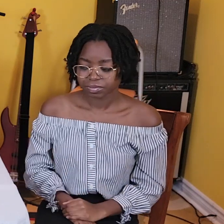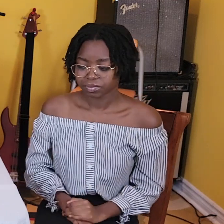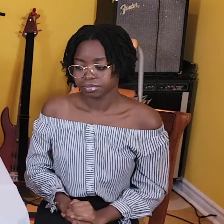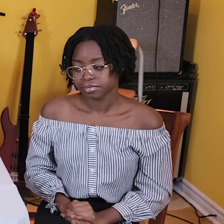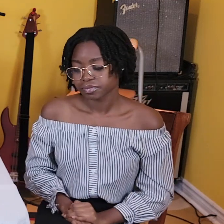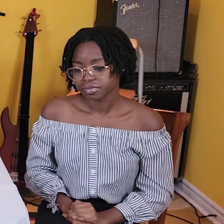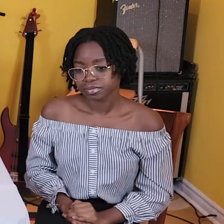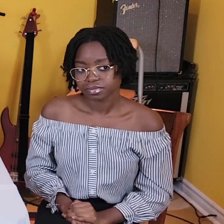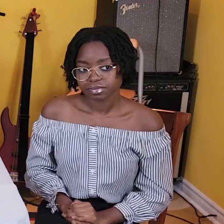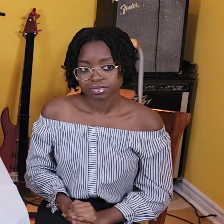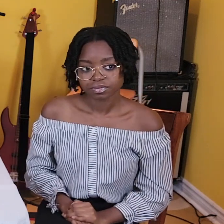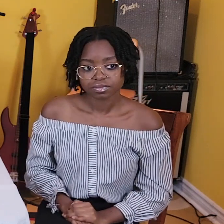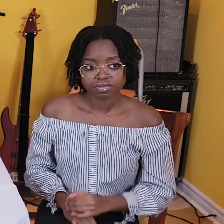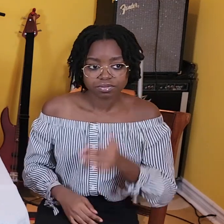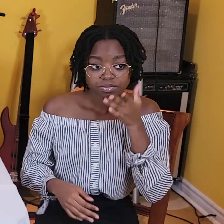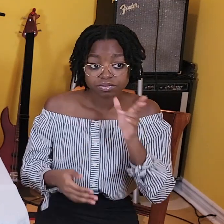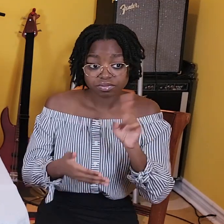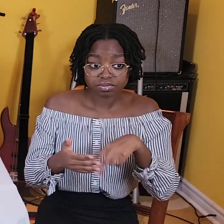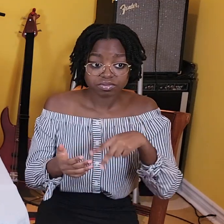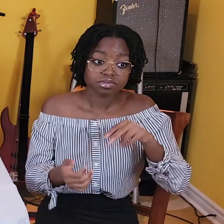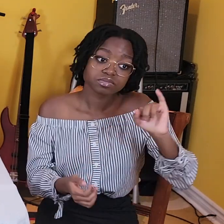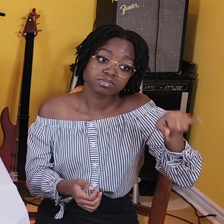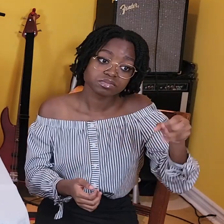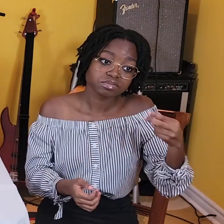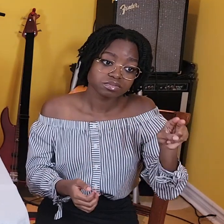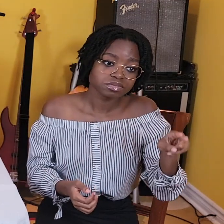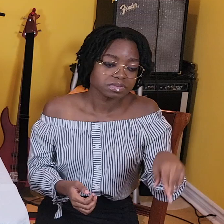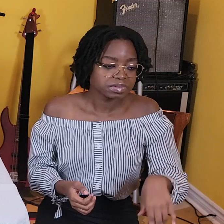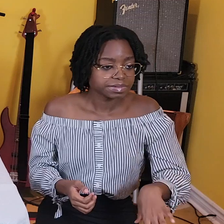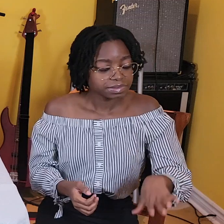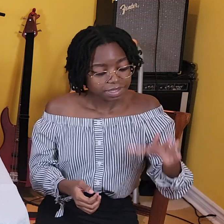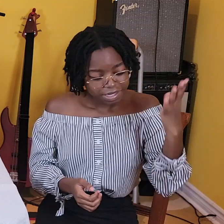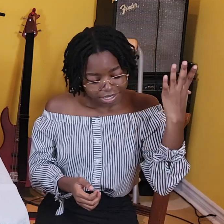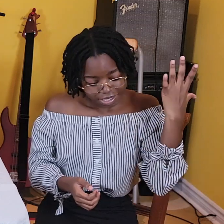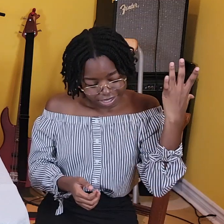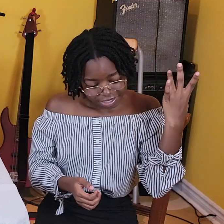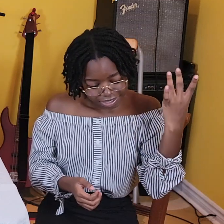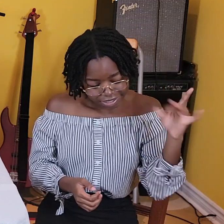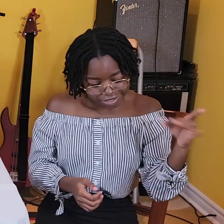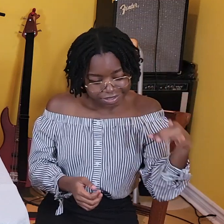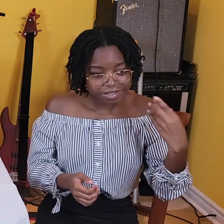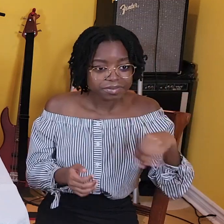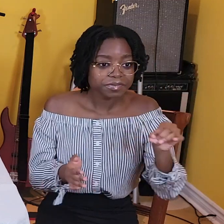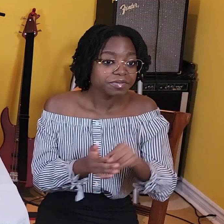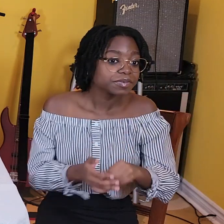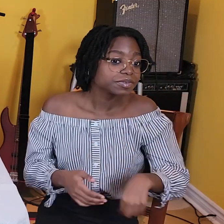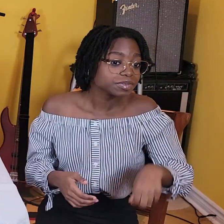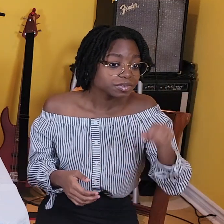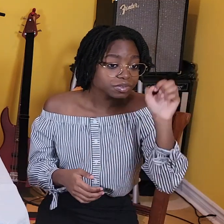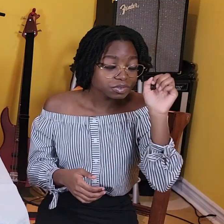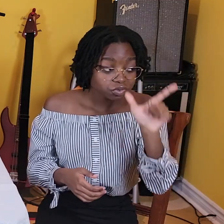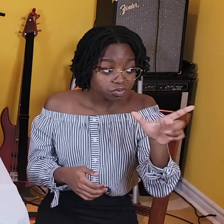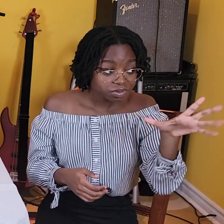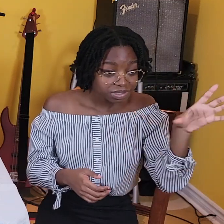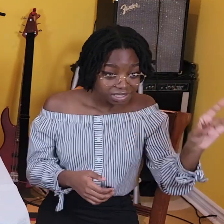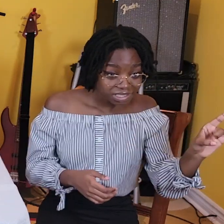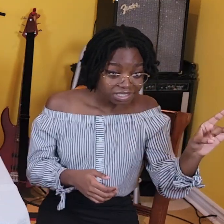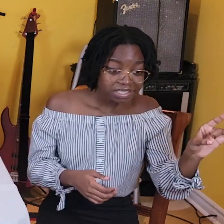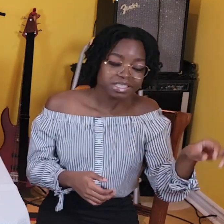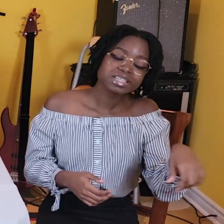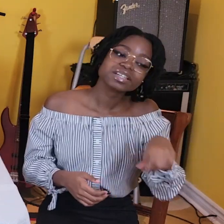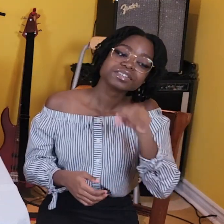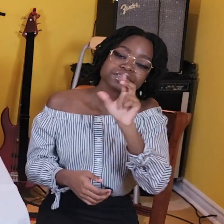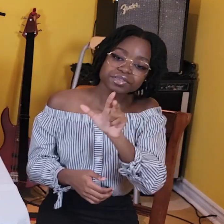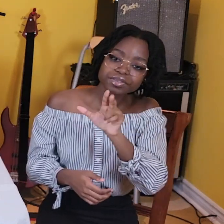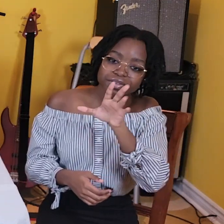we want to look at John chapter 18, verses 28 to 38. John